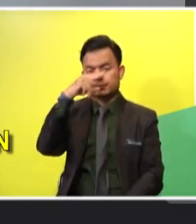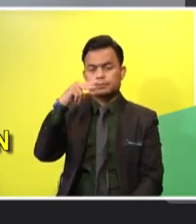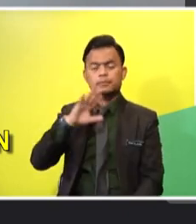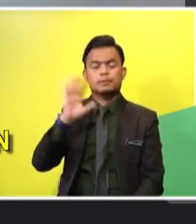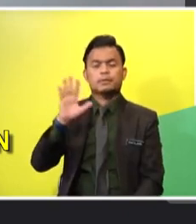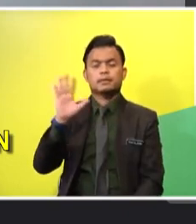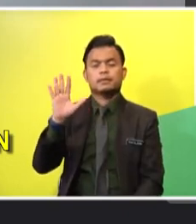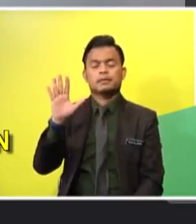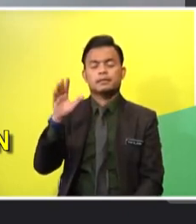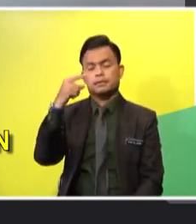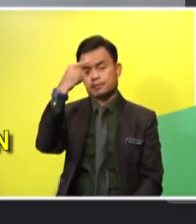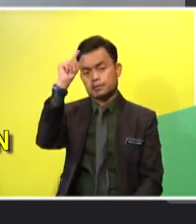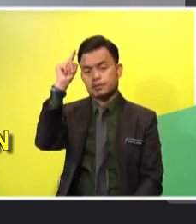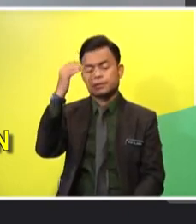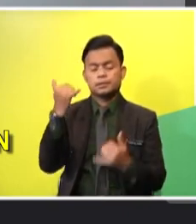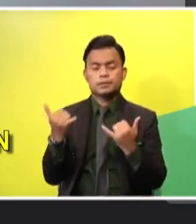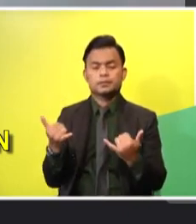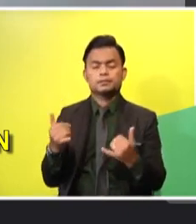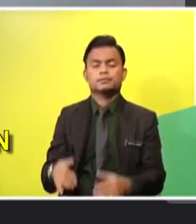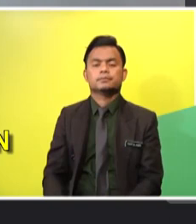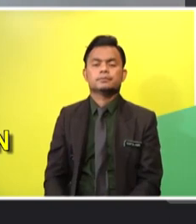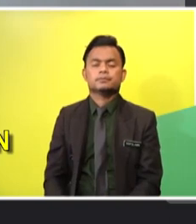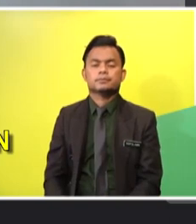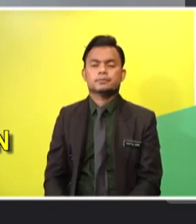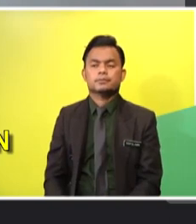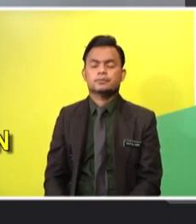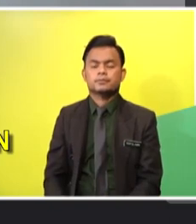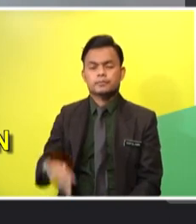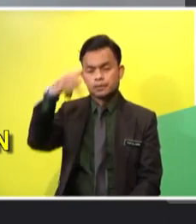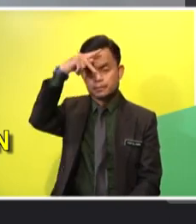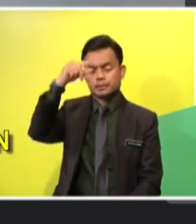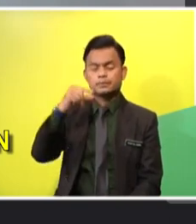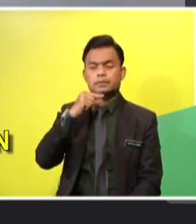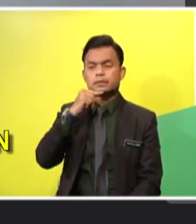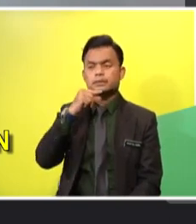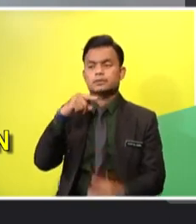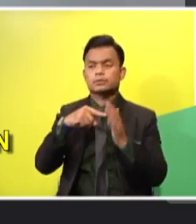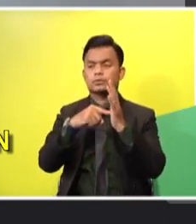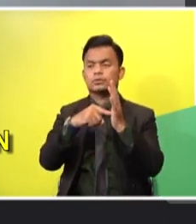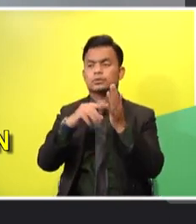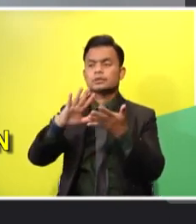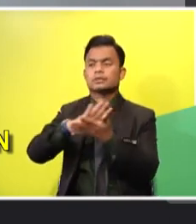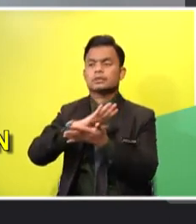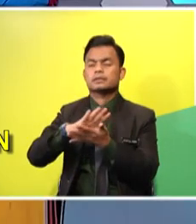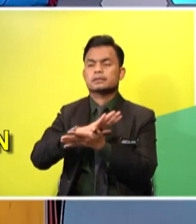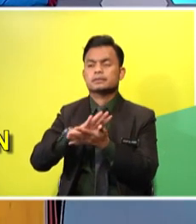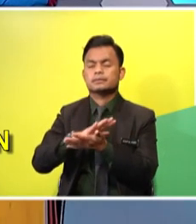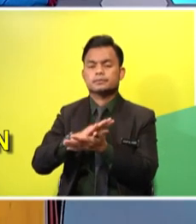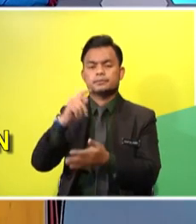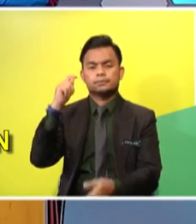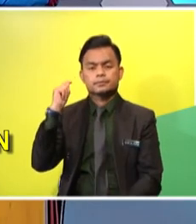All right, okay. Okay, Bing Bing, can you show again? Show again.